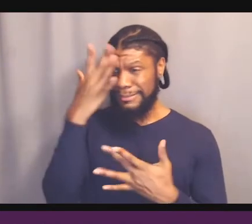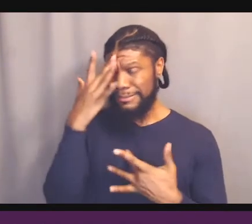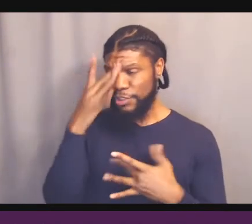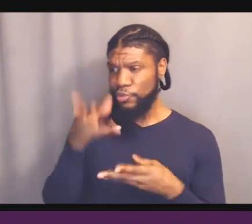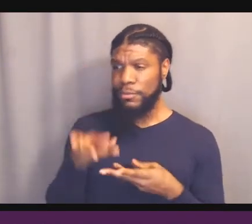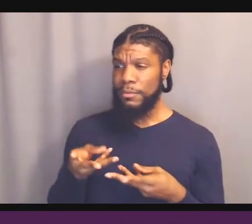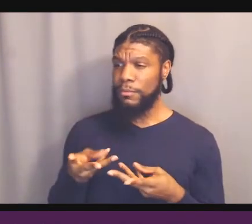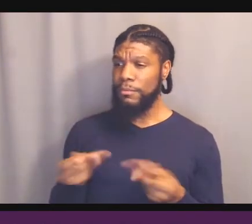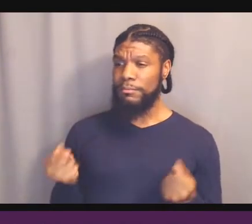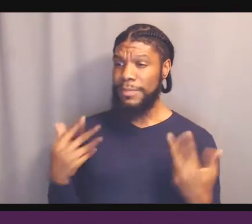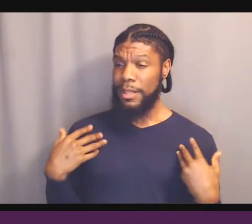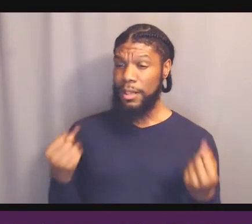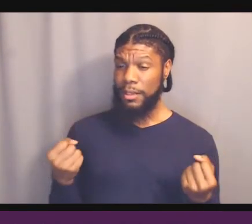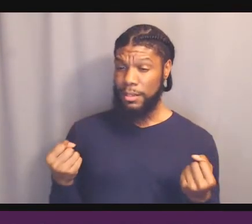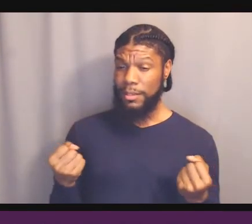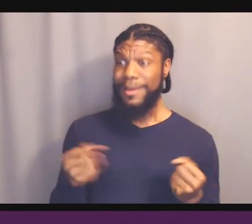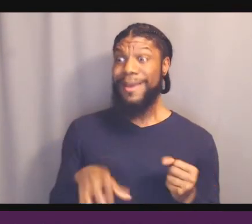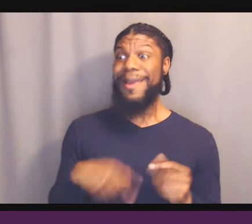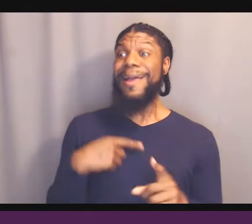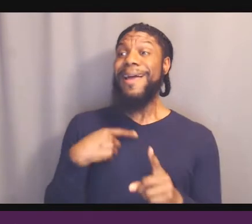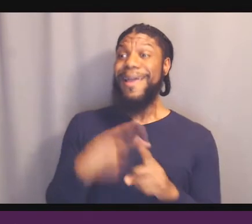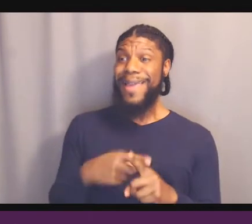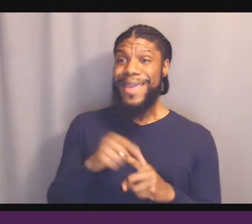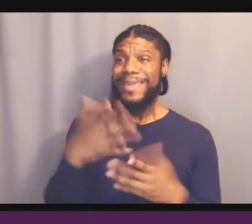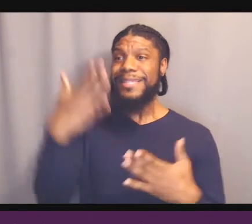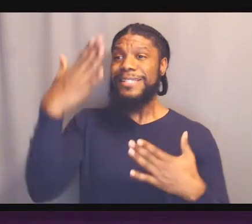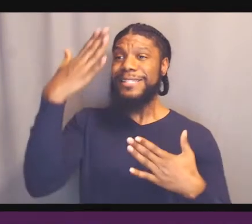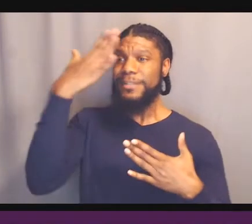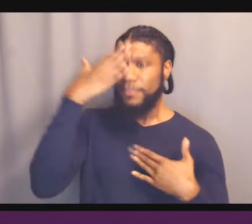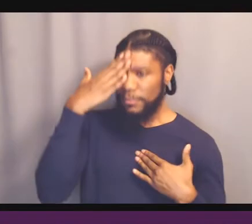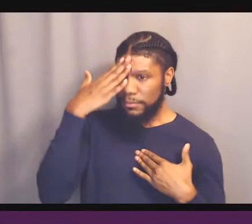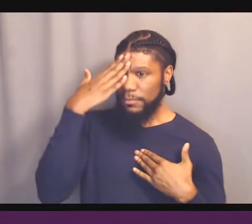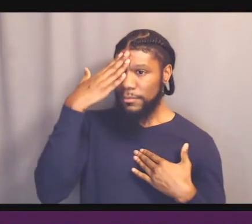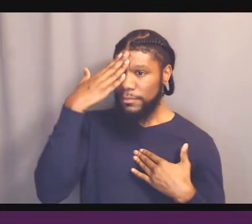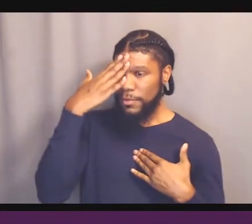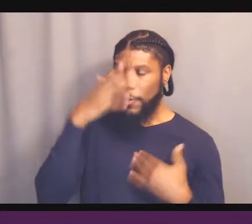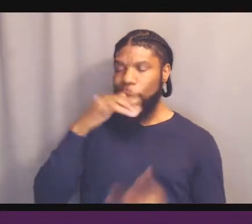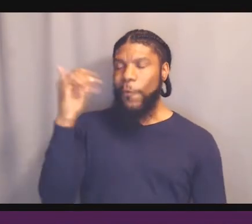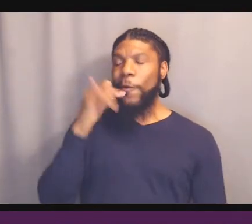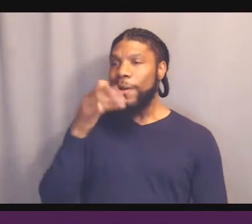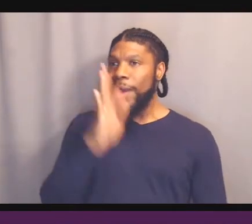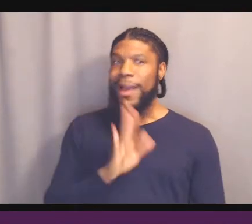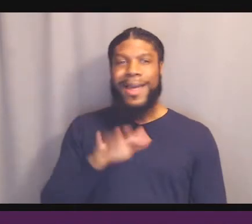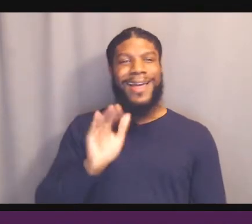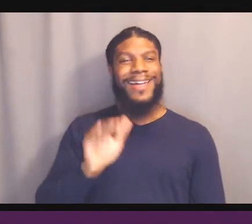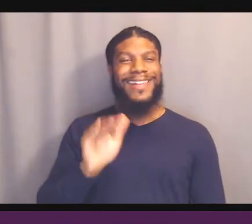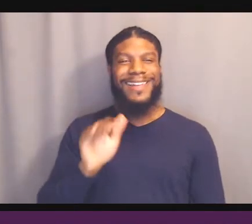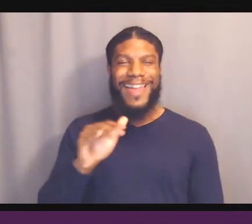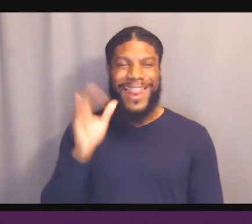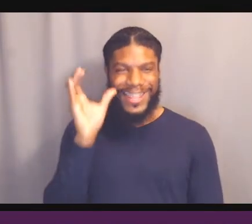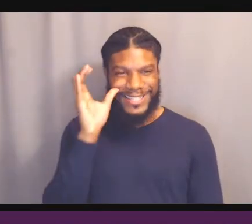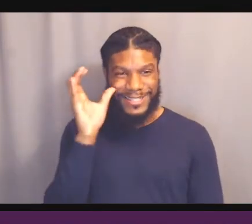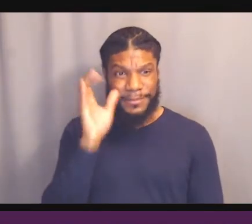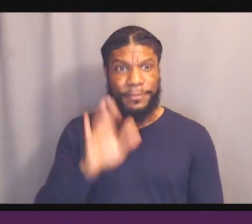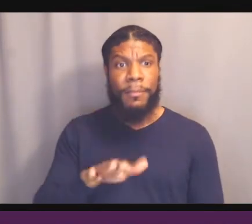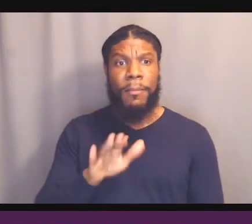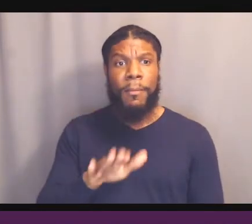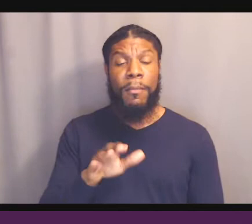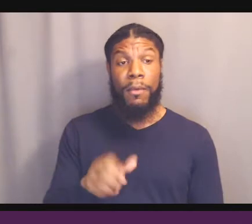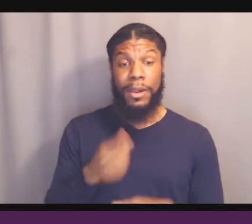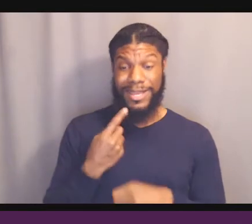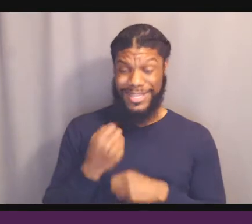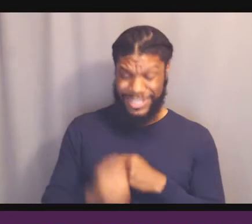And he laid his hands on her. Whew, God, listen. After years of